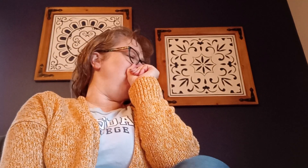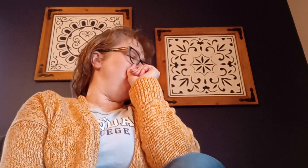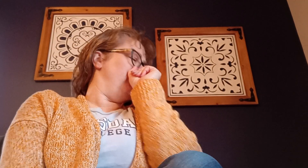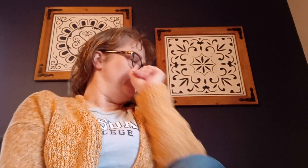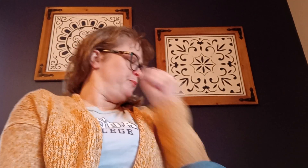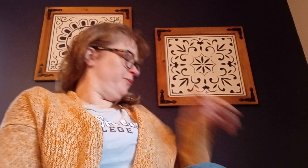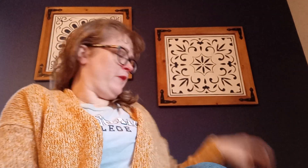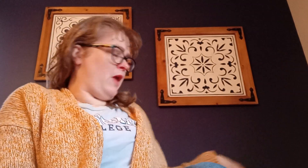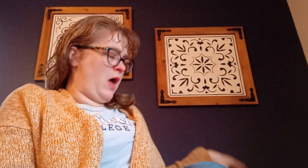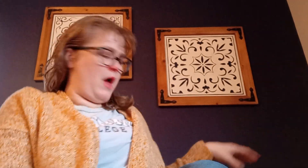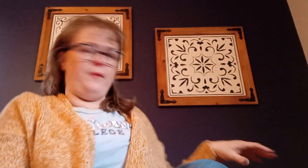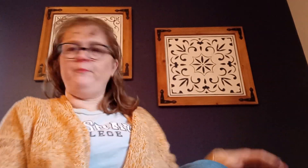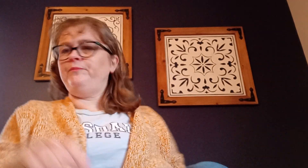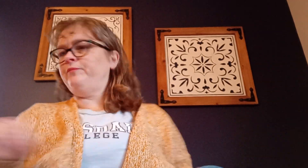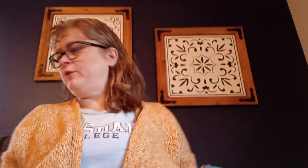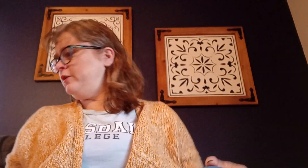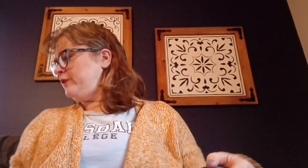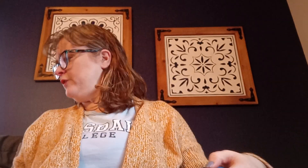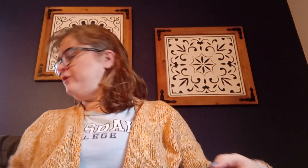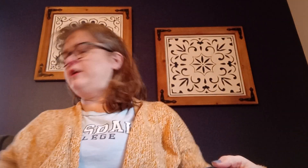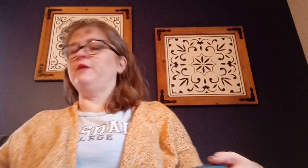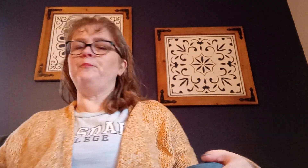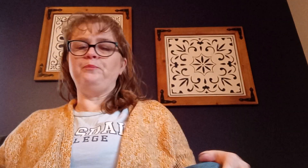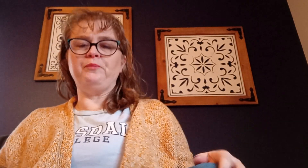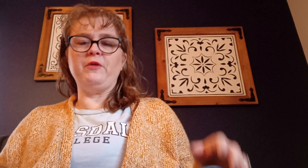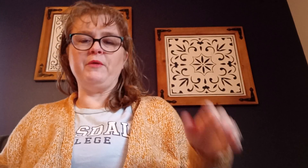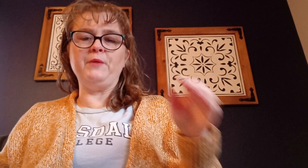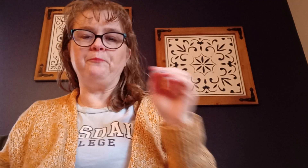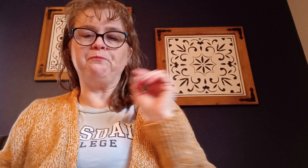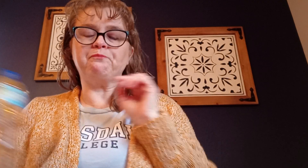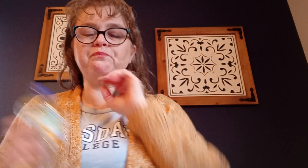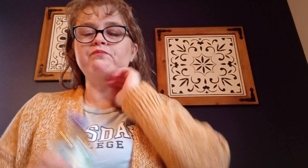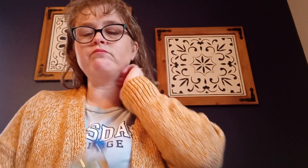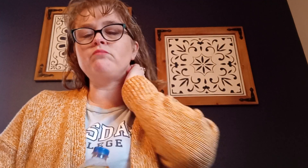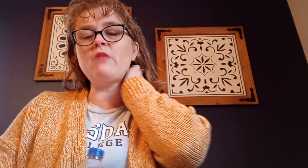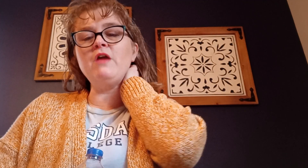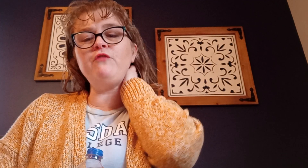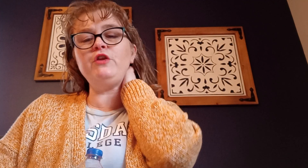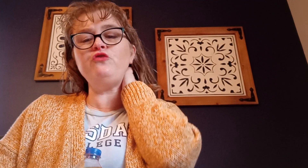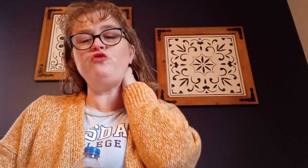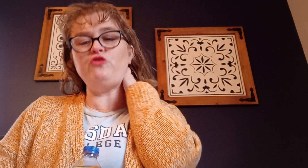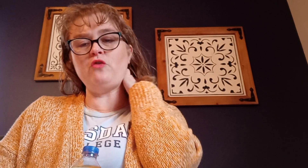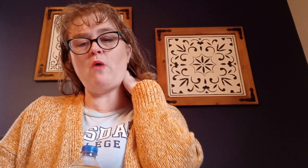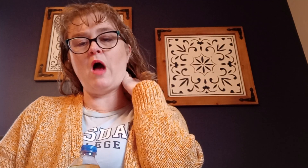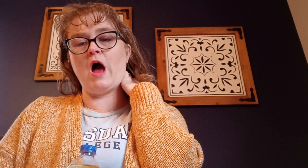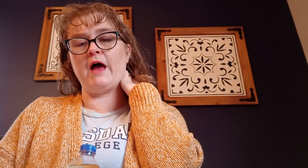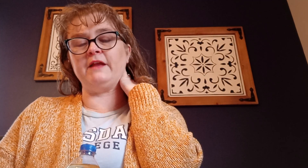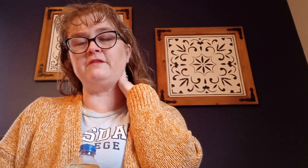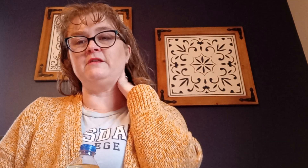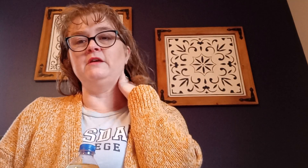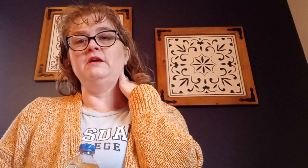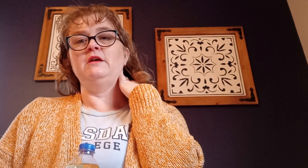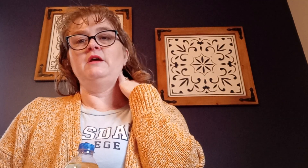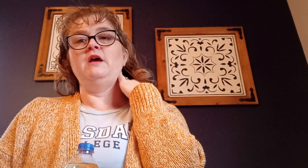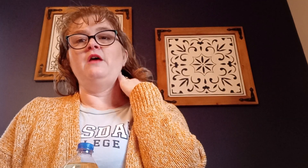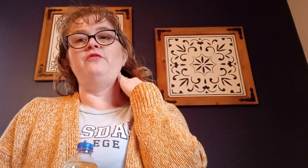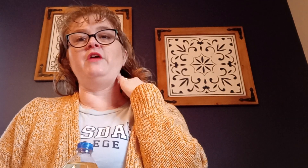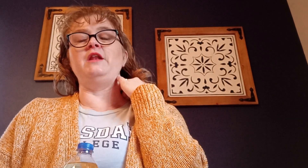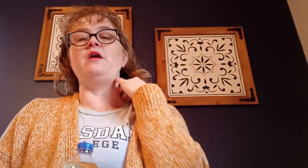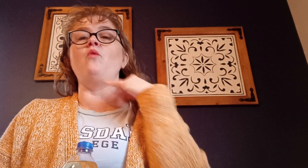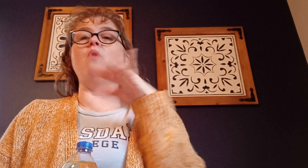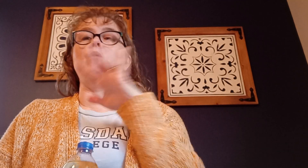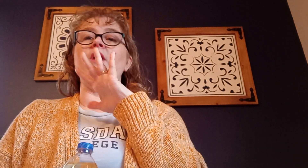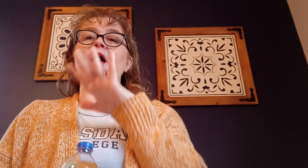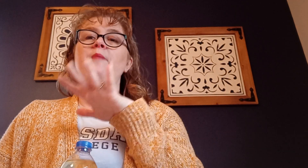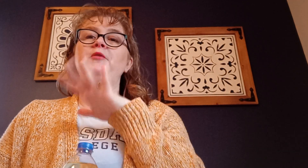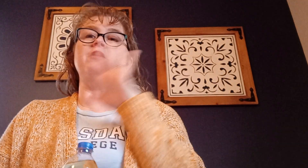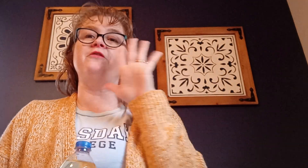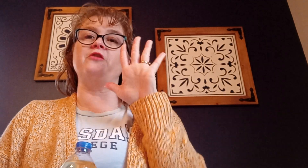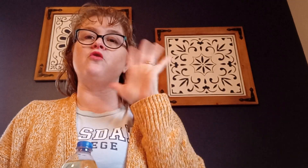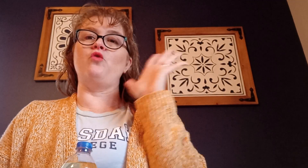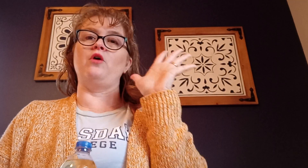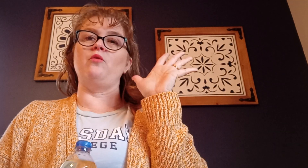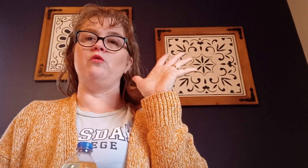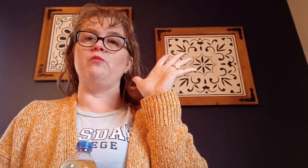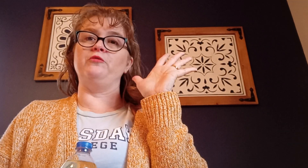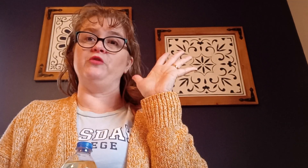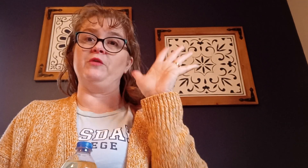Hold on a second. If it is too hot, then what will happen is the coral will do what's